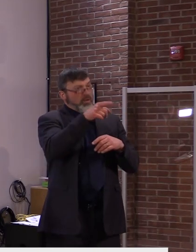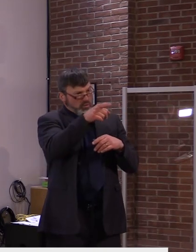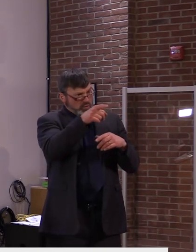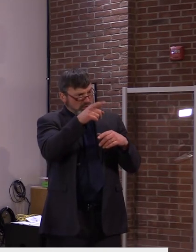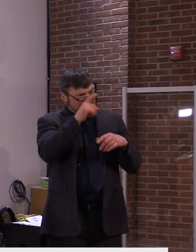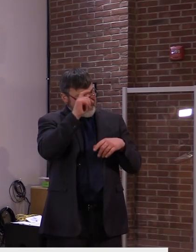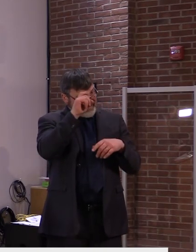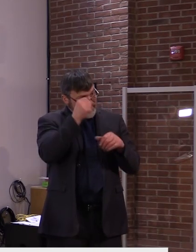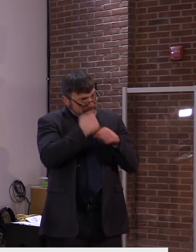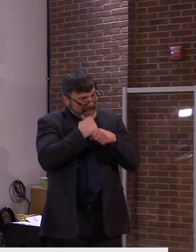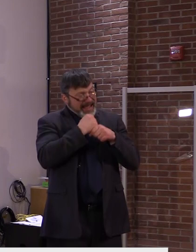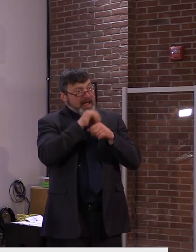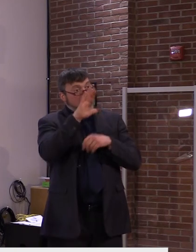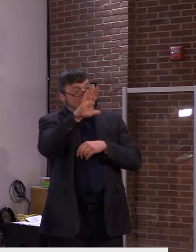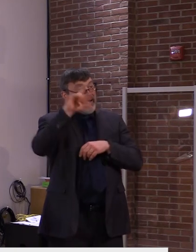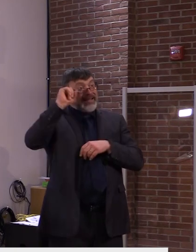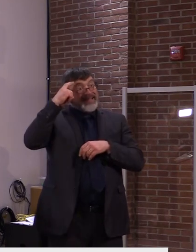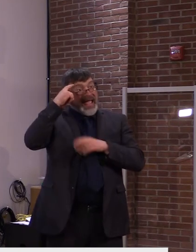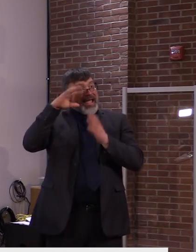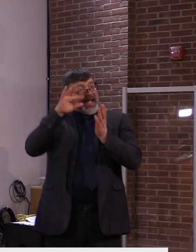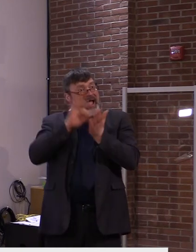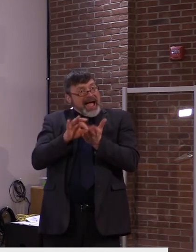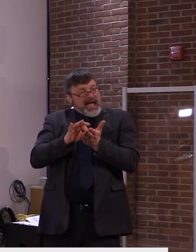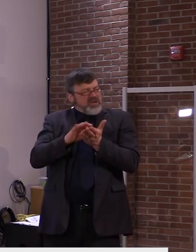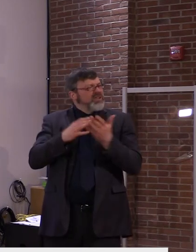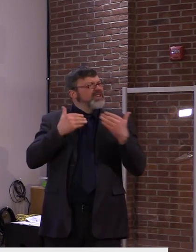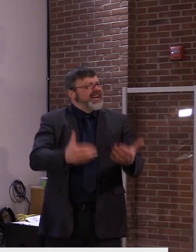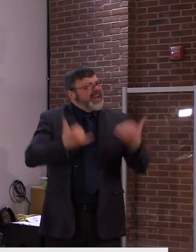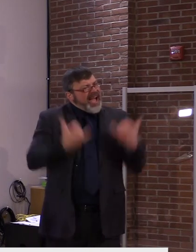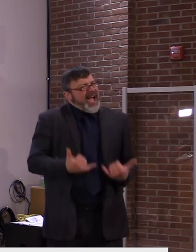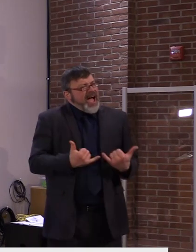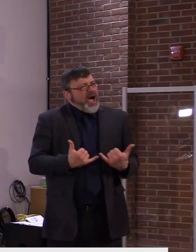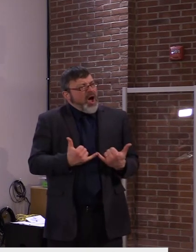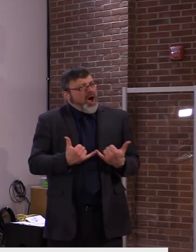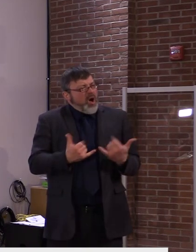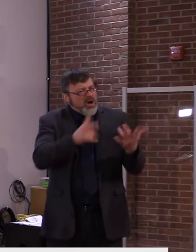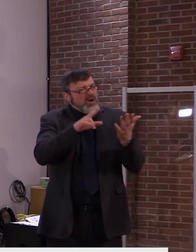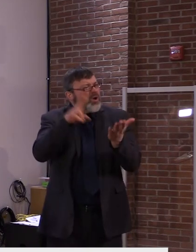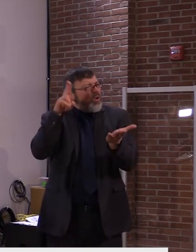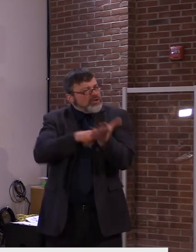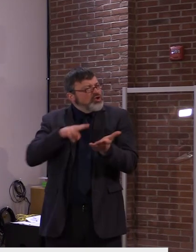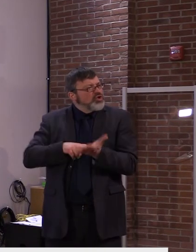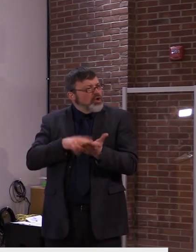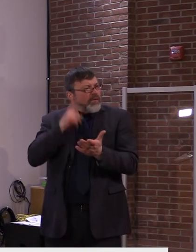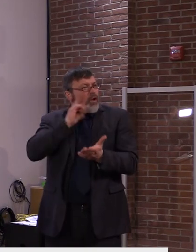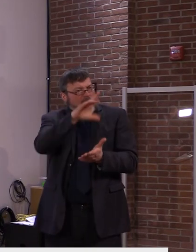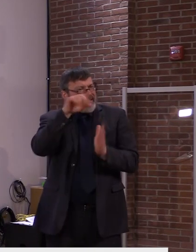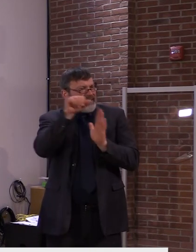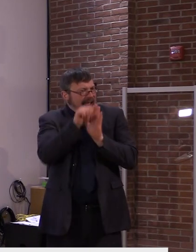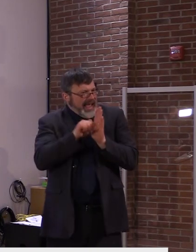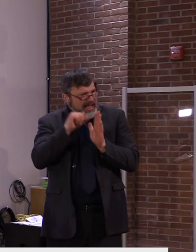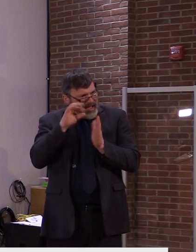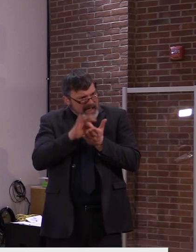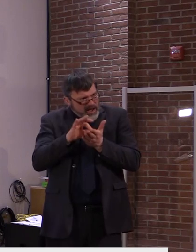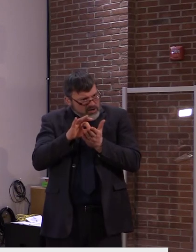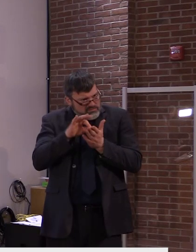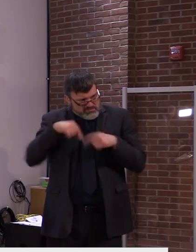your questions, watch a video, and learn tips for making your appointment. Visit